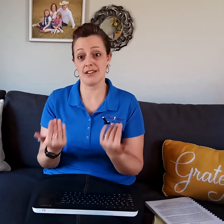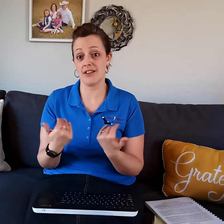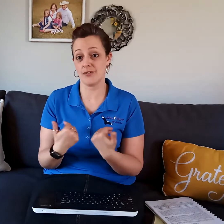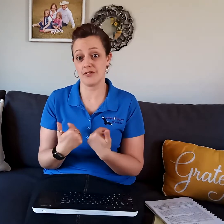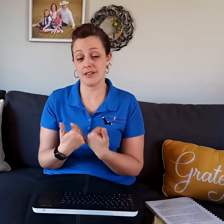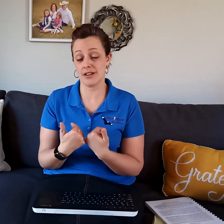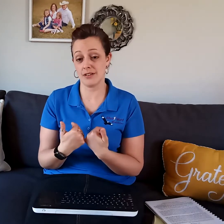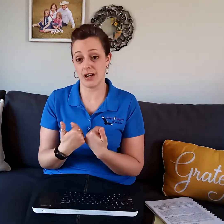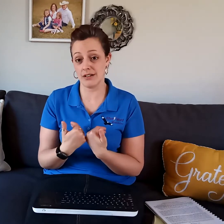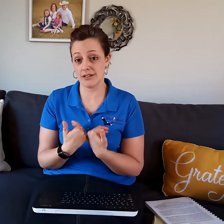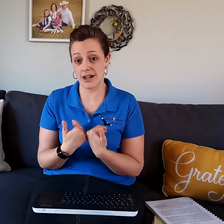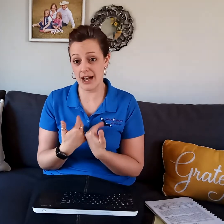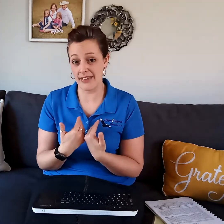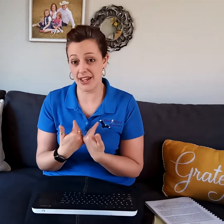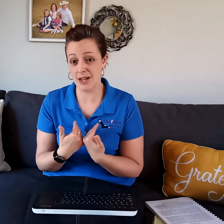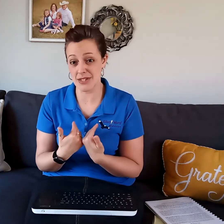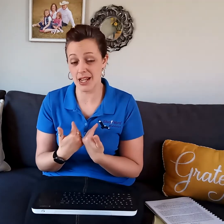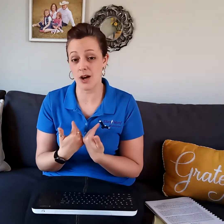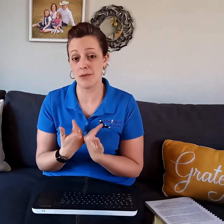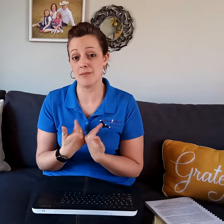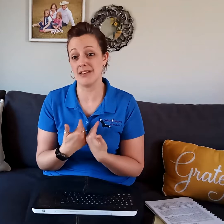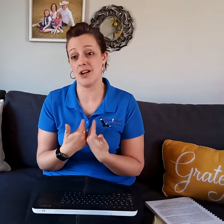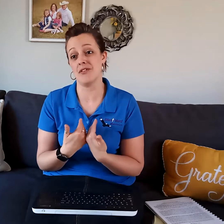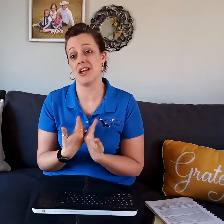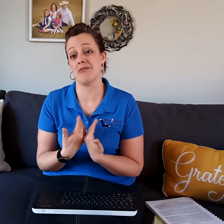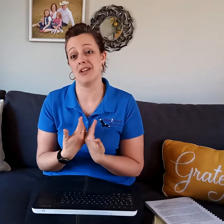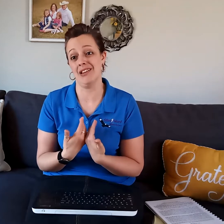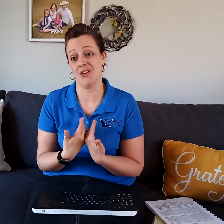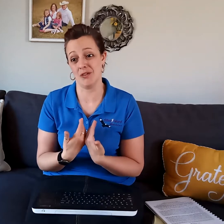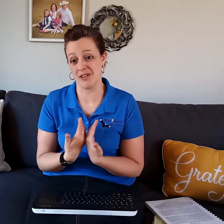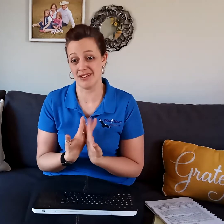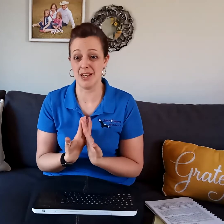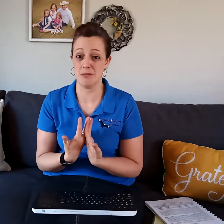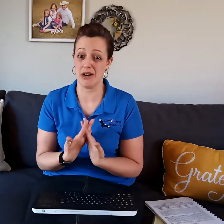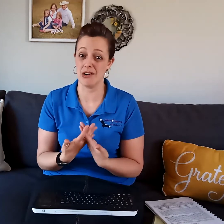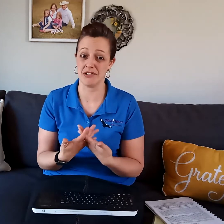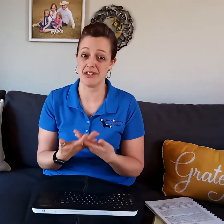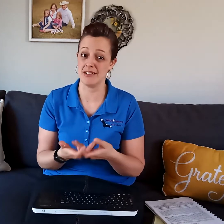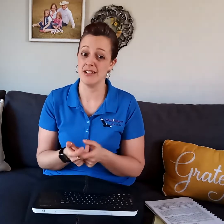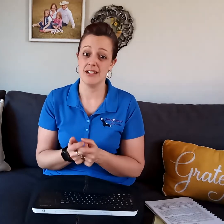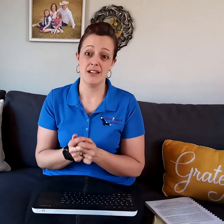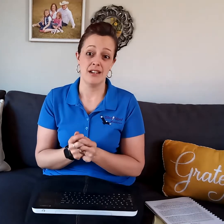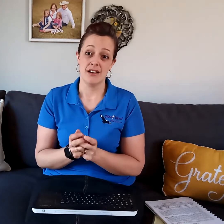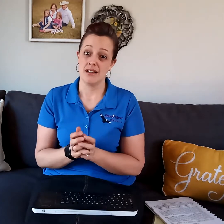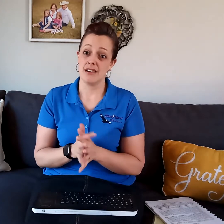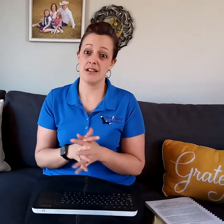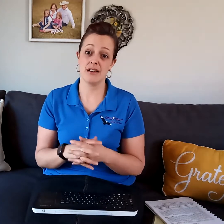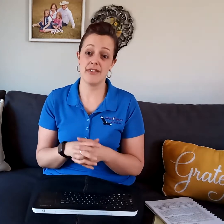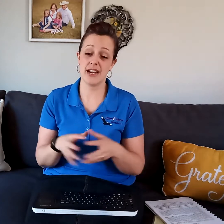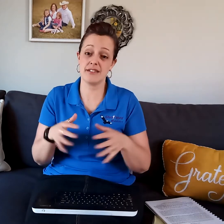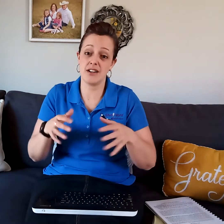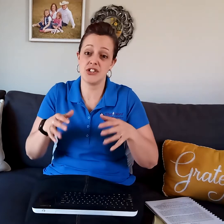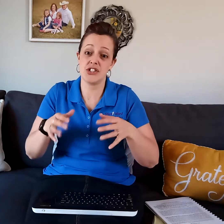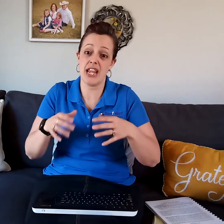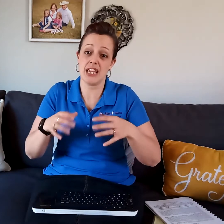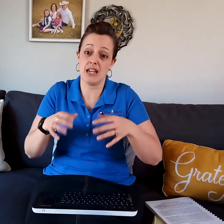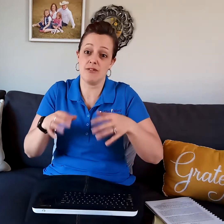if I think I'm singing all by myself, I get really nervous and embarrassed, and then I start shaking